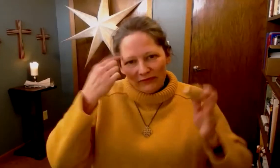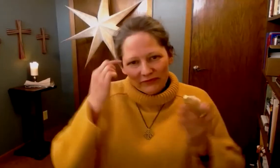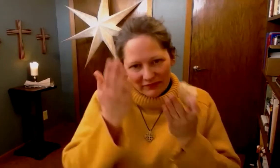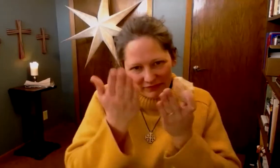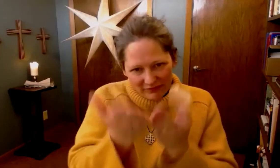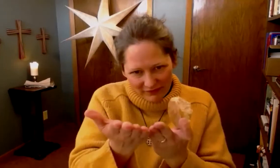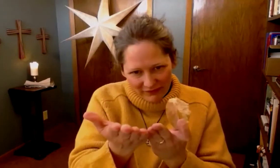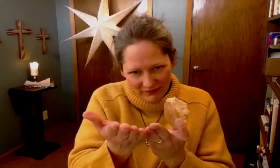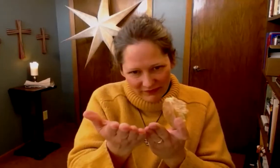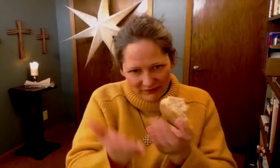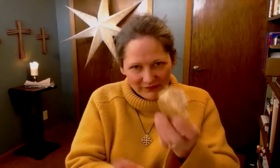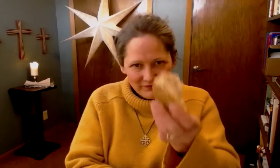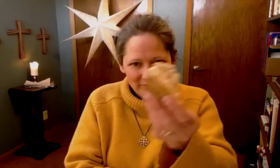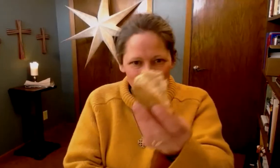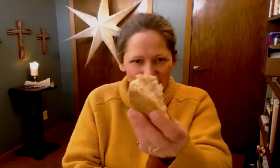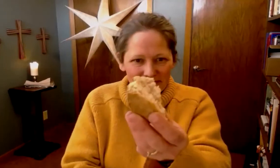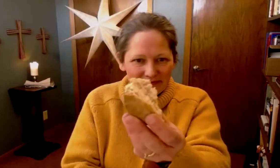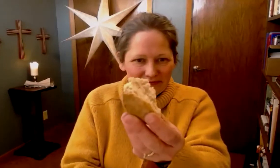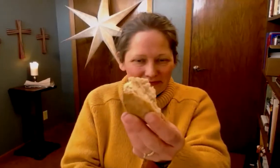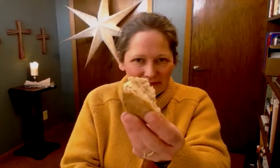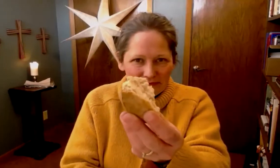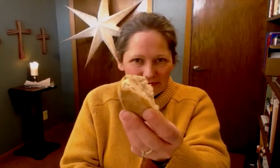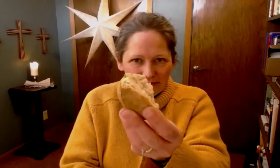Body of Christ given for you.